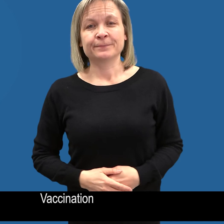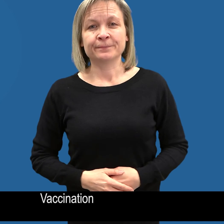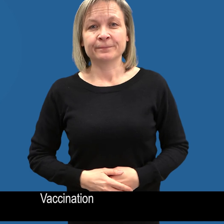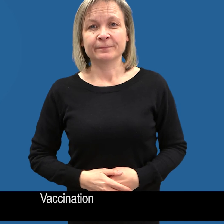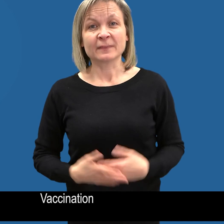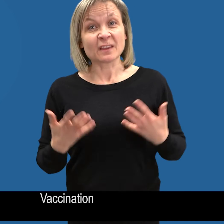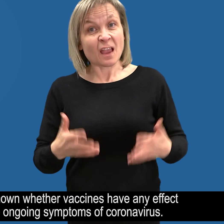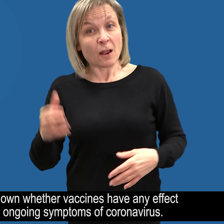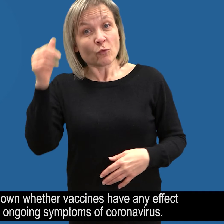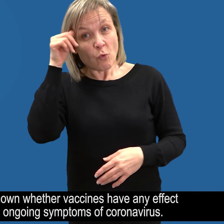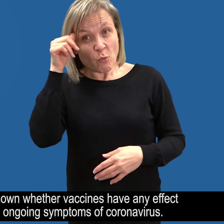Vaccination.